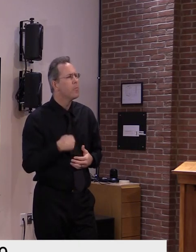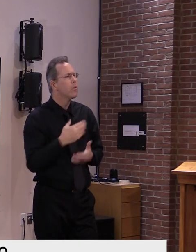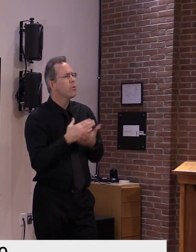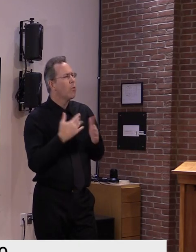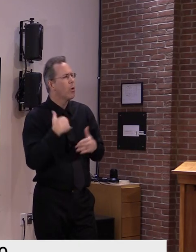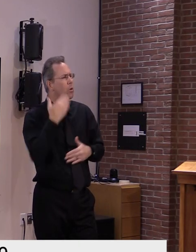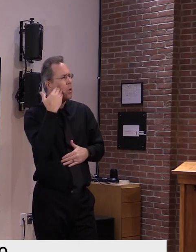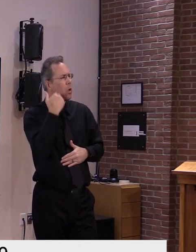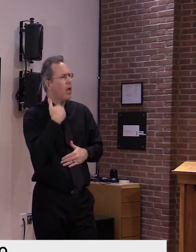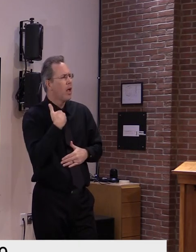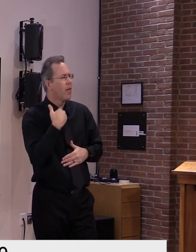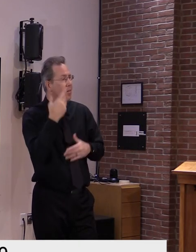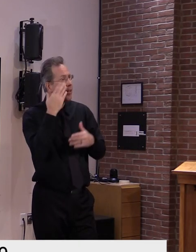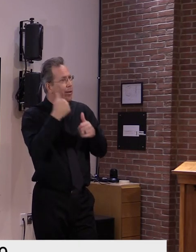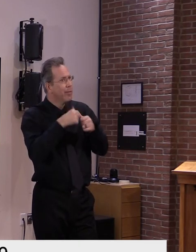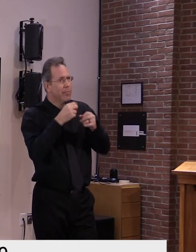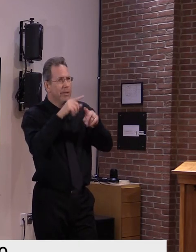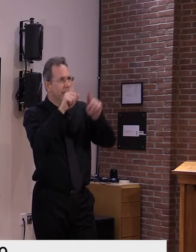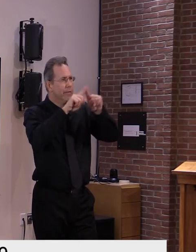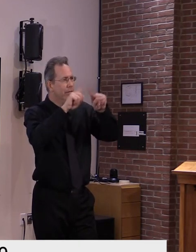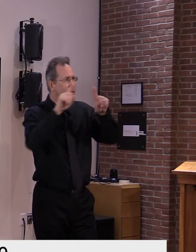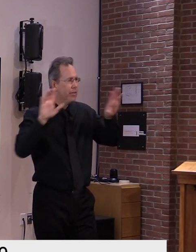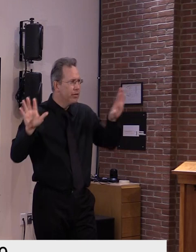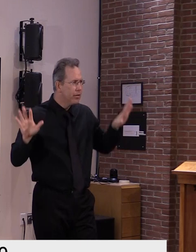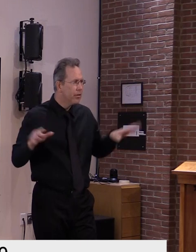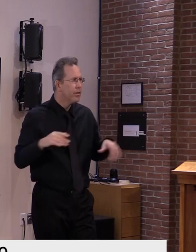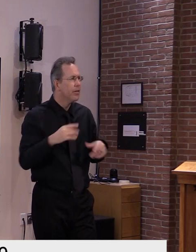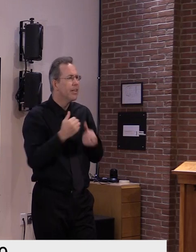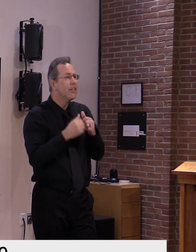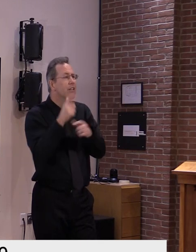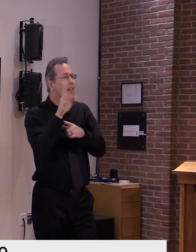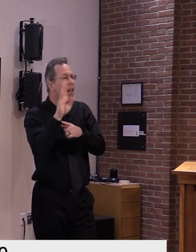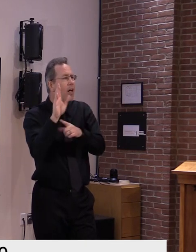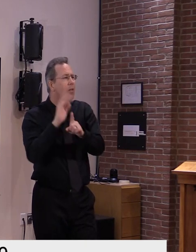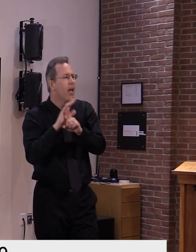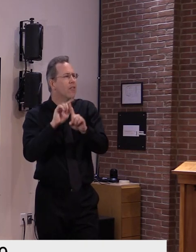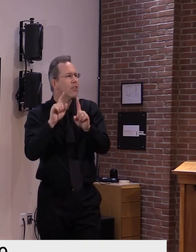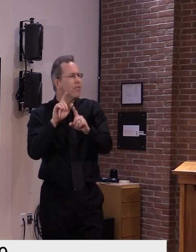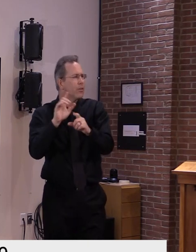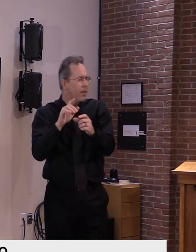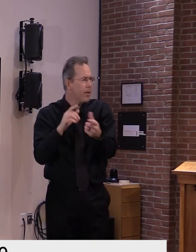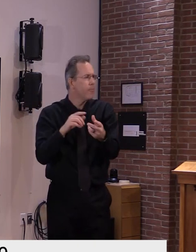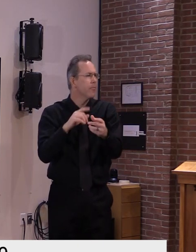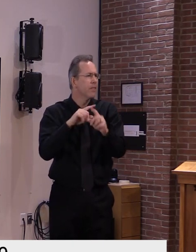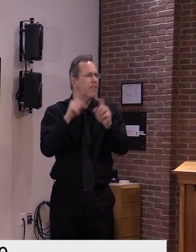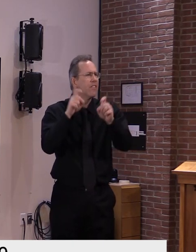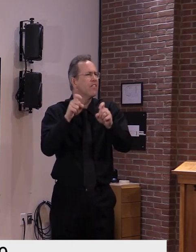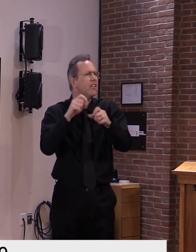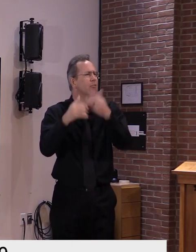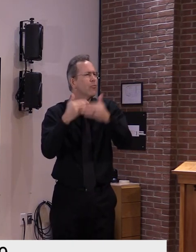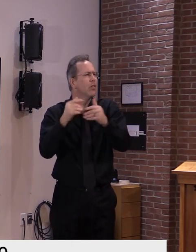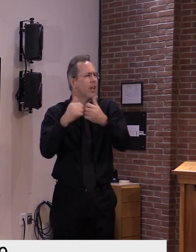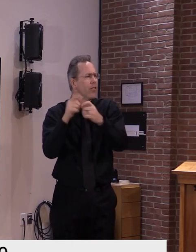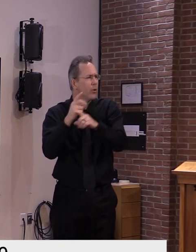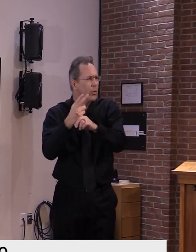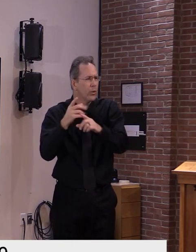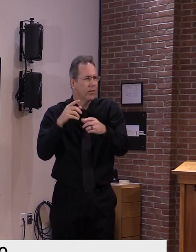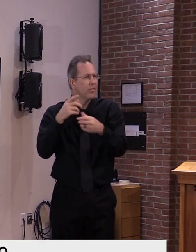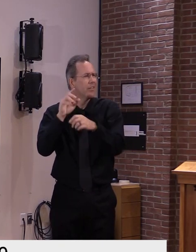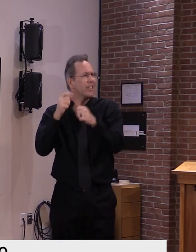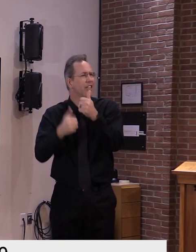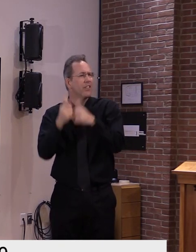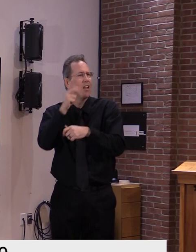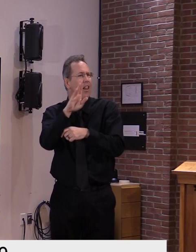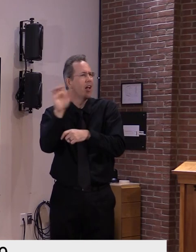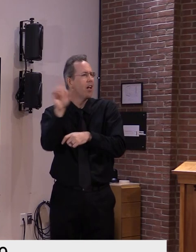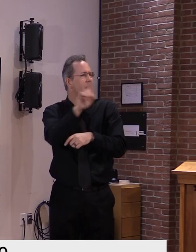labs has multiple platforms. So they won't just have one test that they can give you the cycle